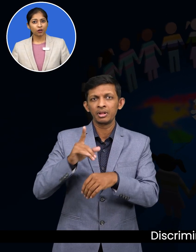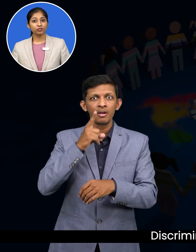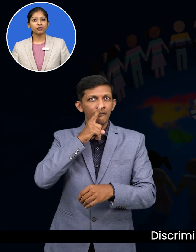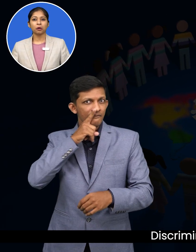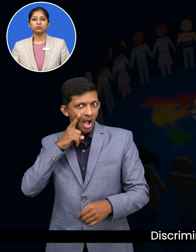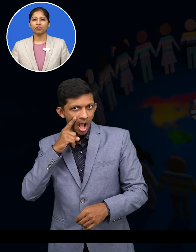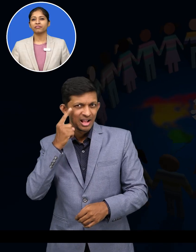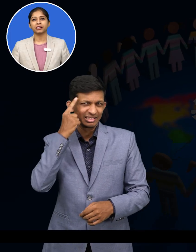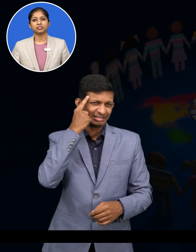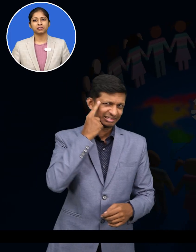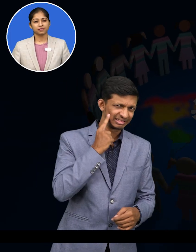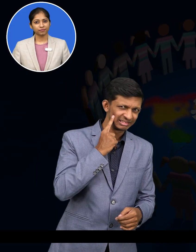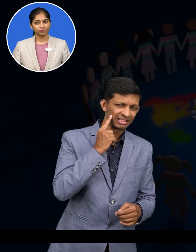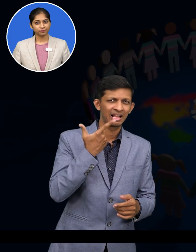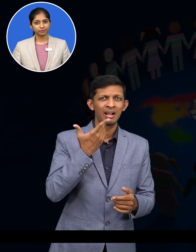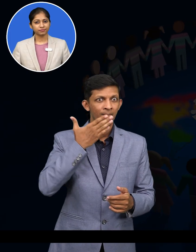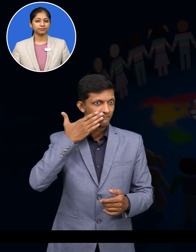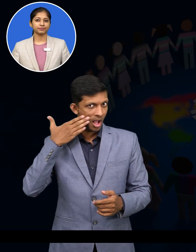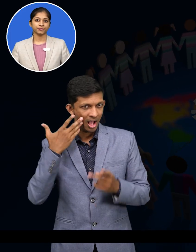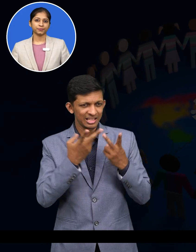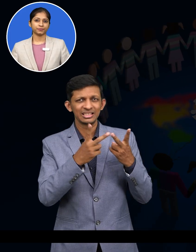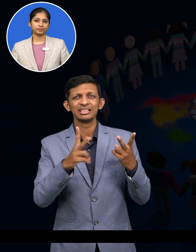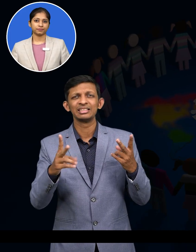discrimination on grounds of race.